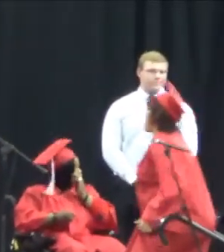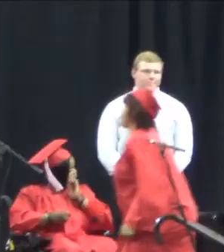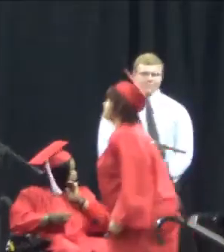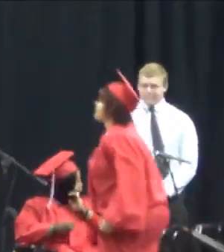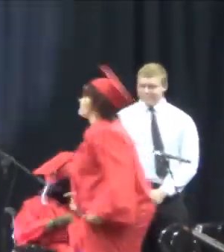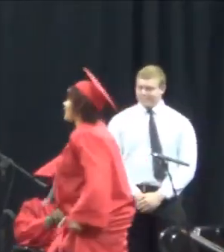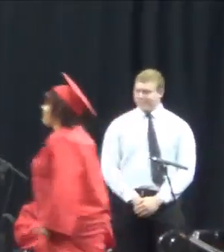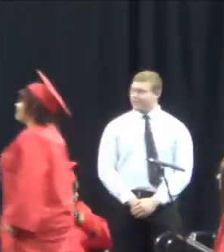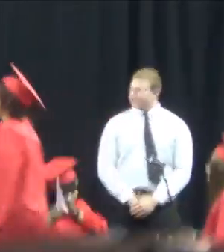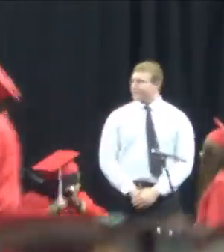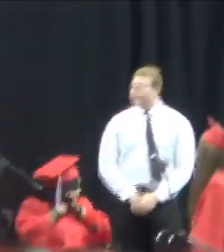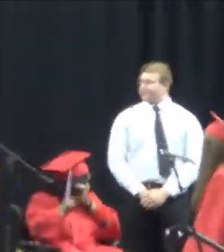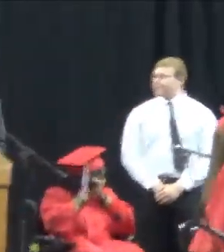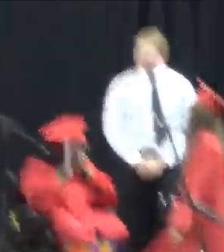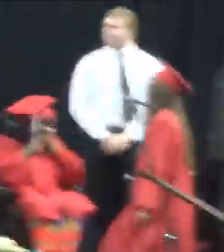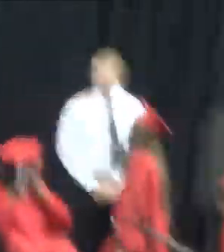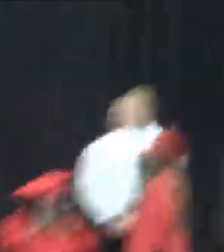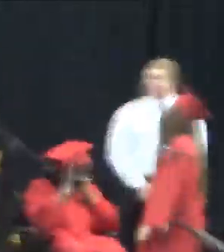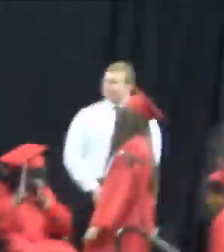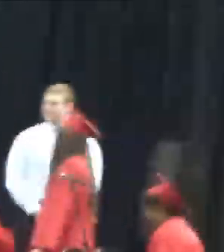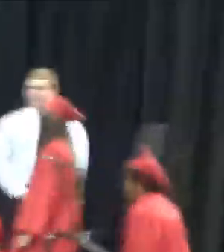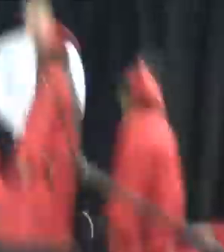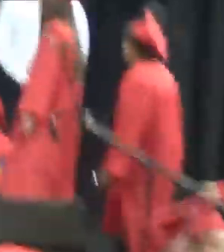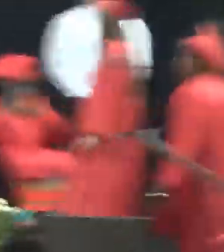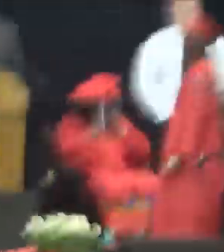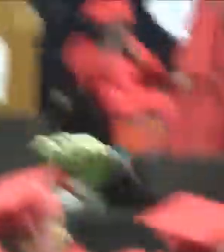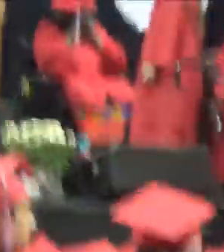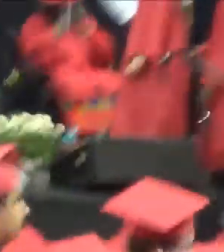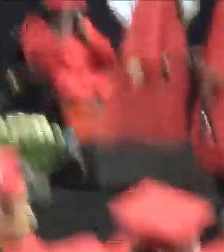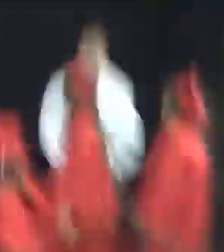Adriana Ann Miller.